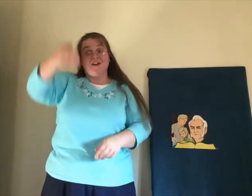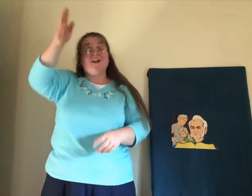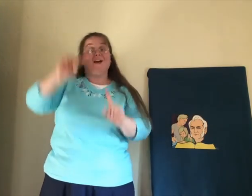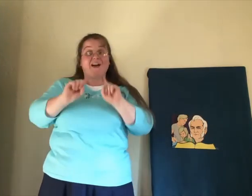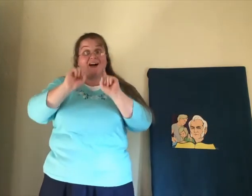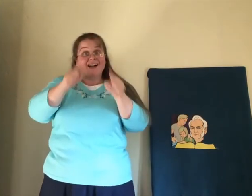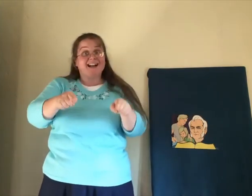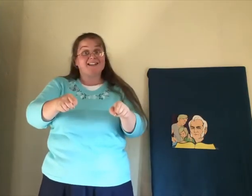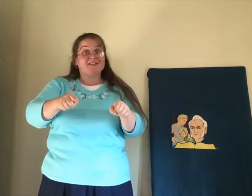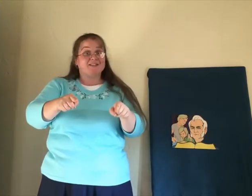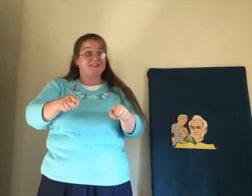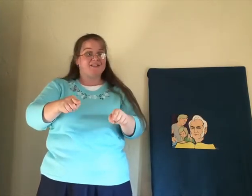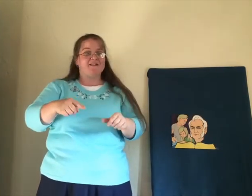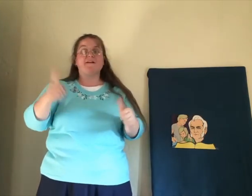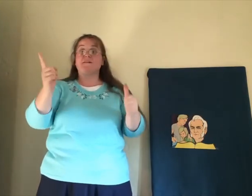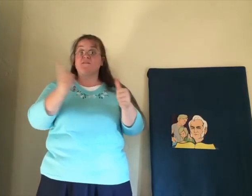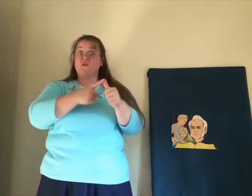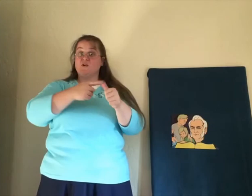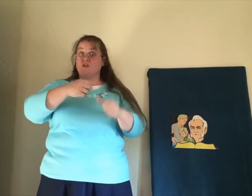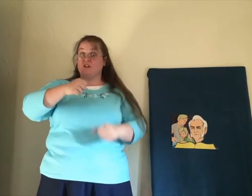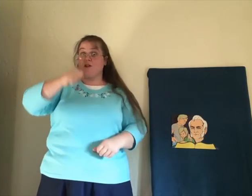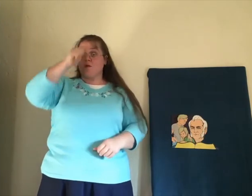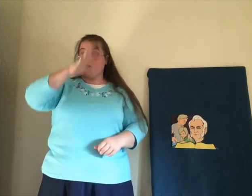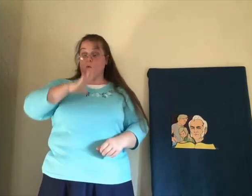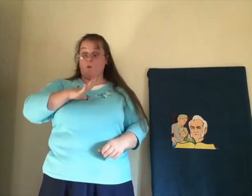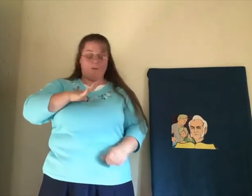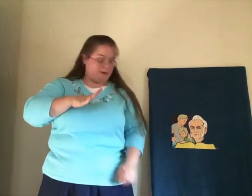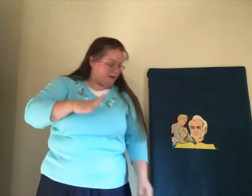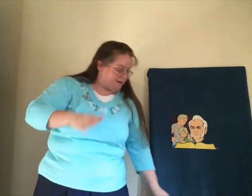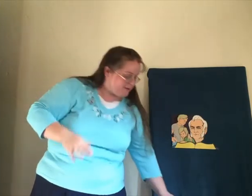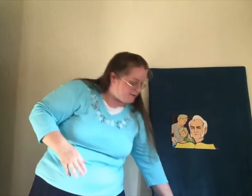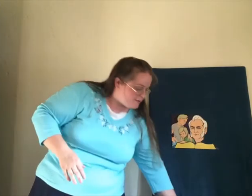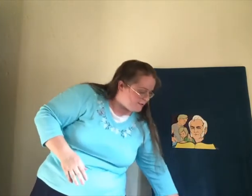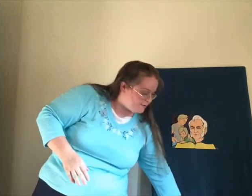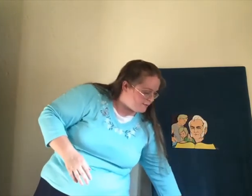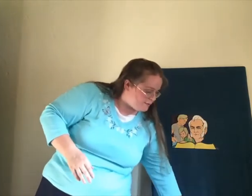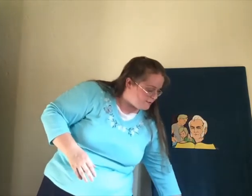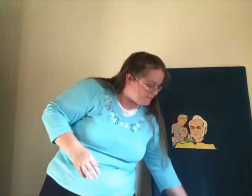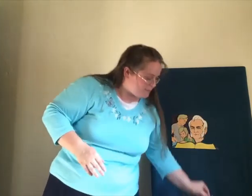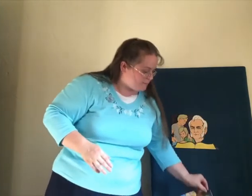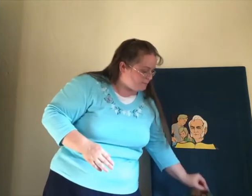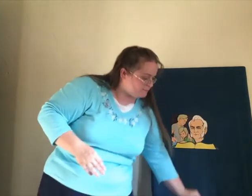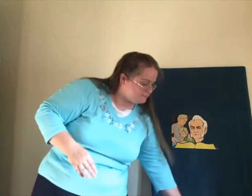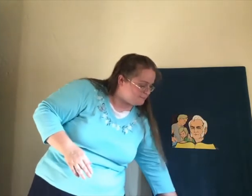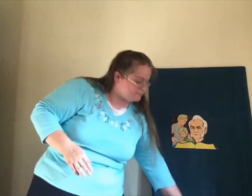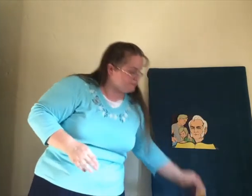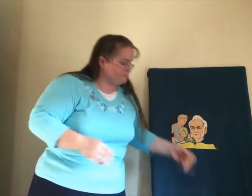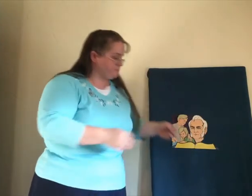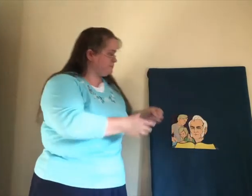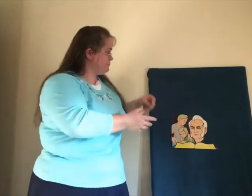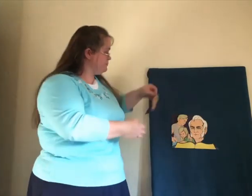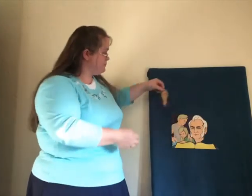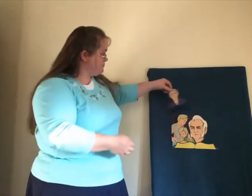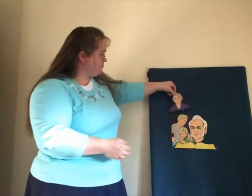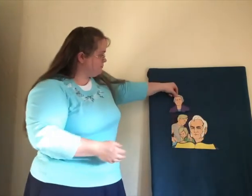children. You know what happened? God answered. First, there was a woman.